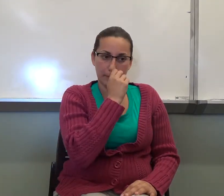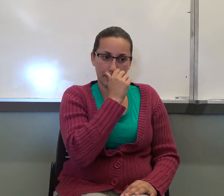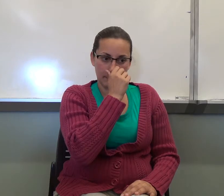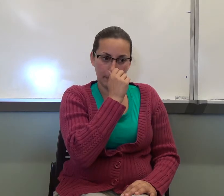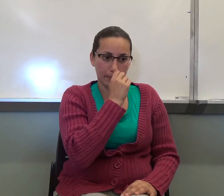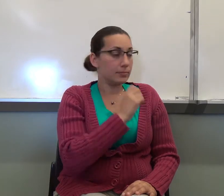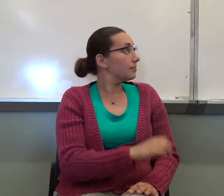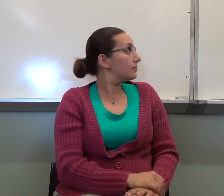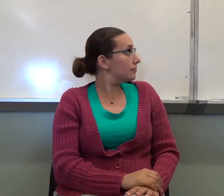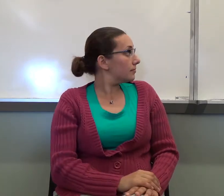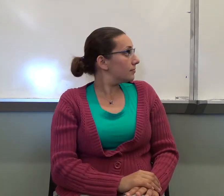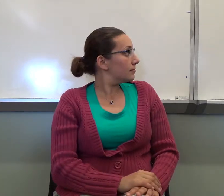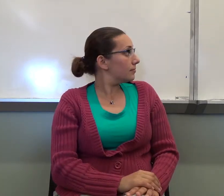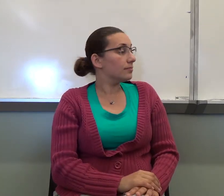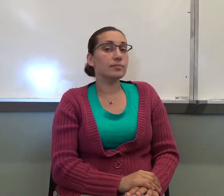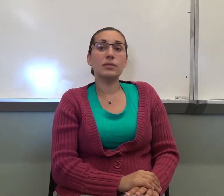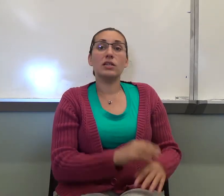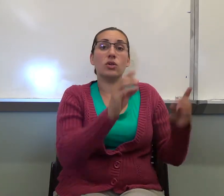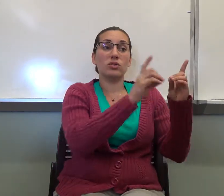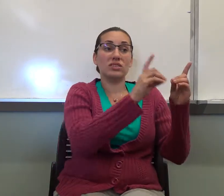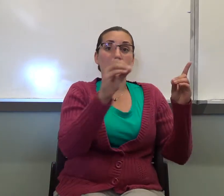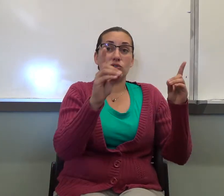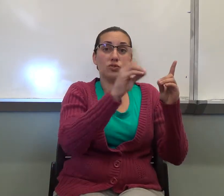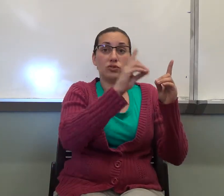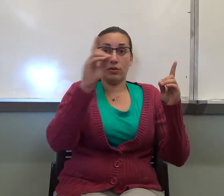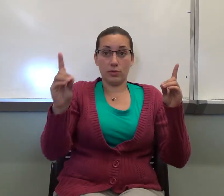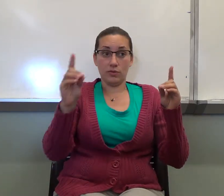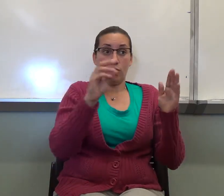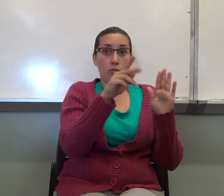So, what the distributive property says is that